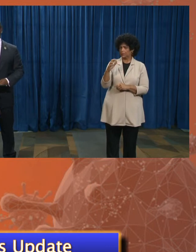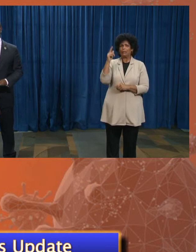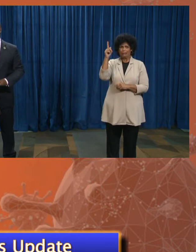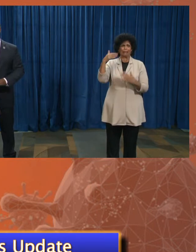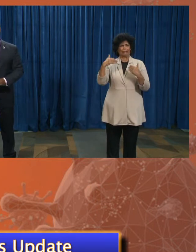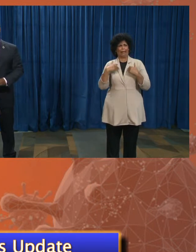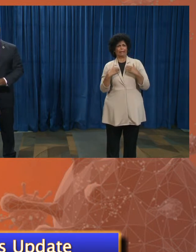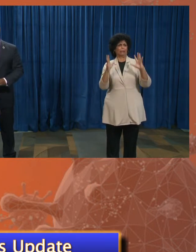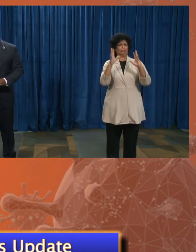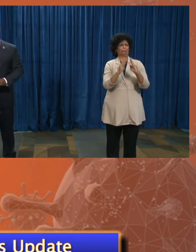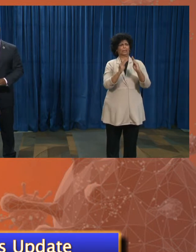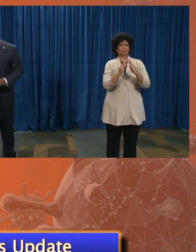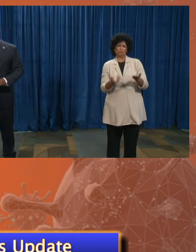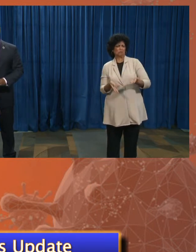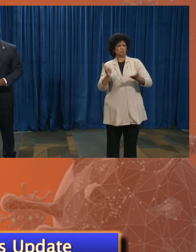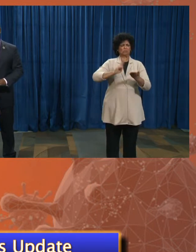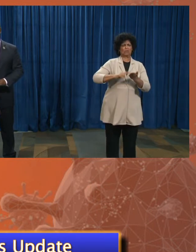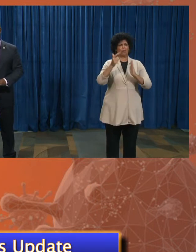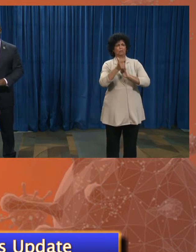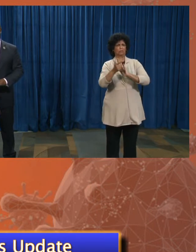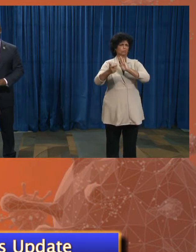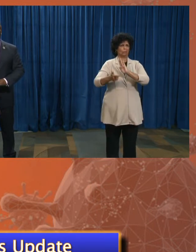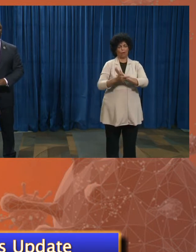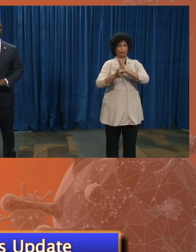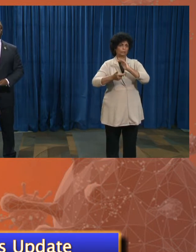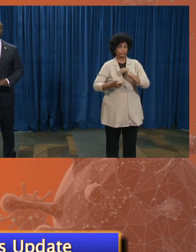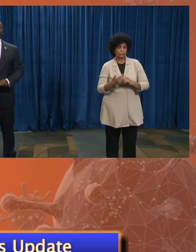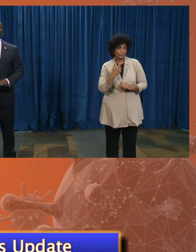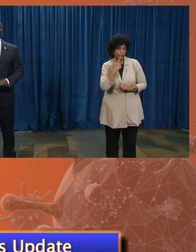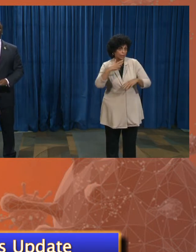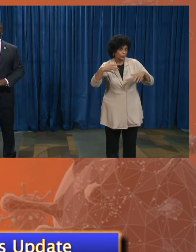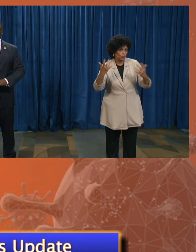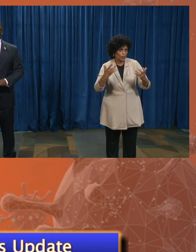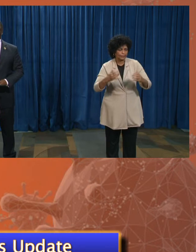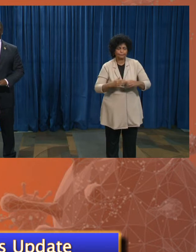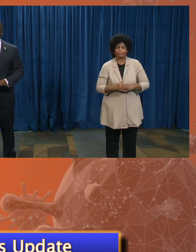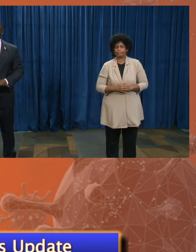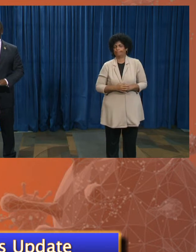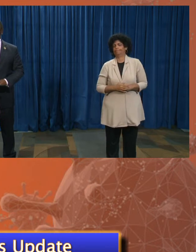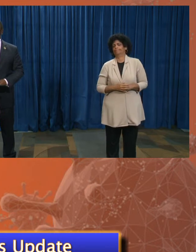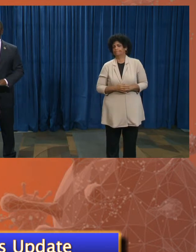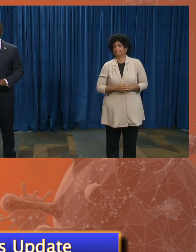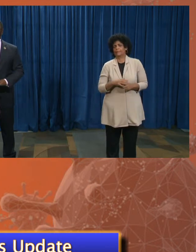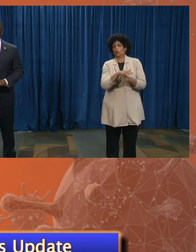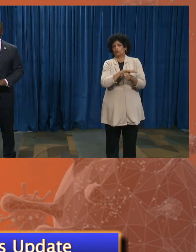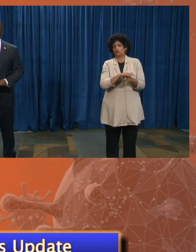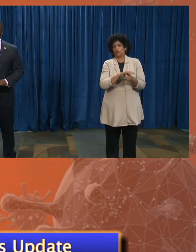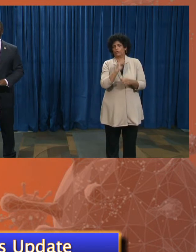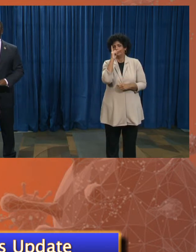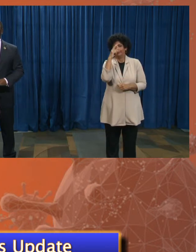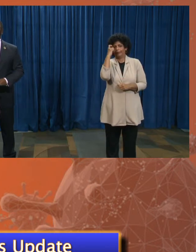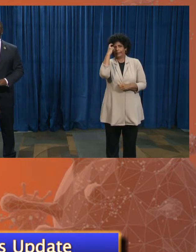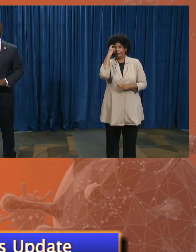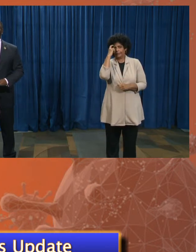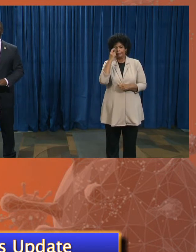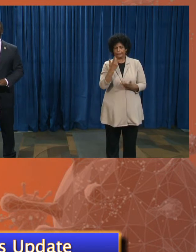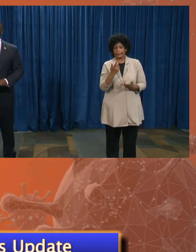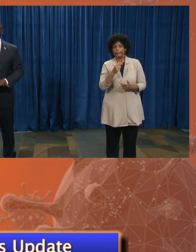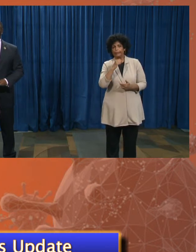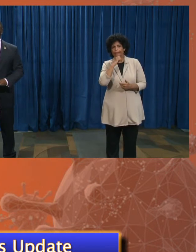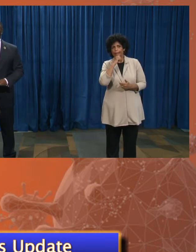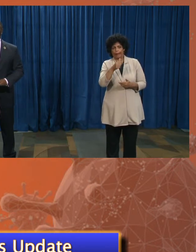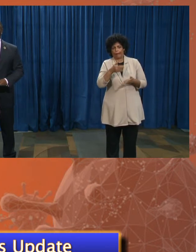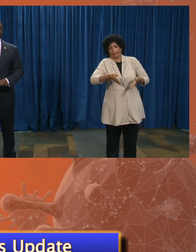law legislation that effectively prohibited local governments from being